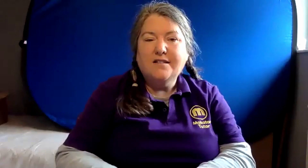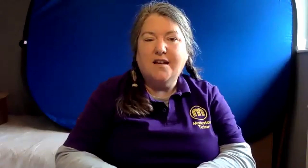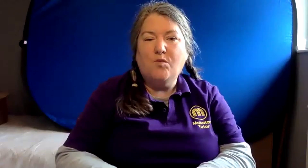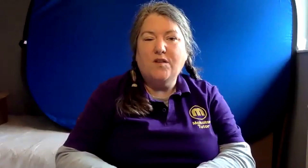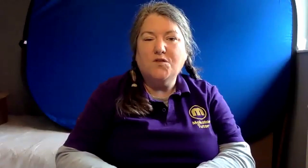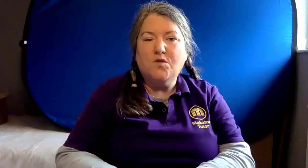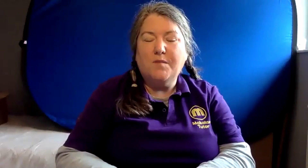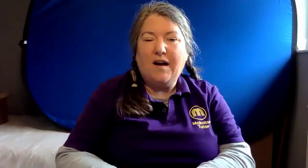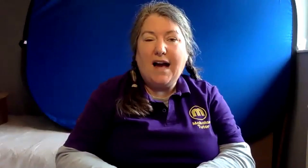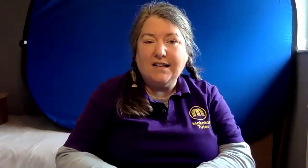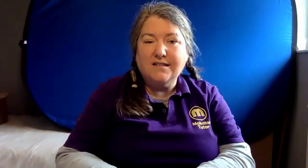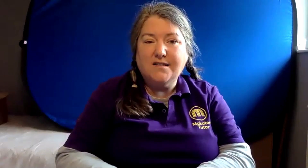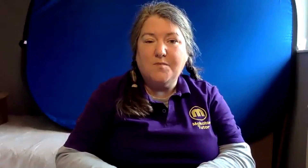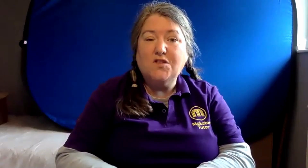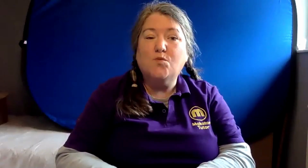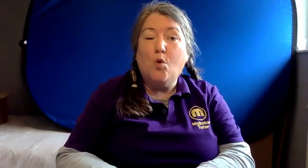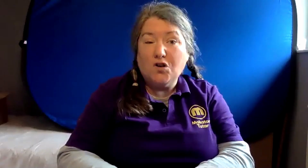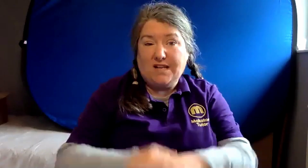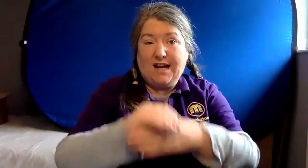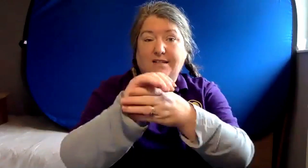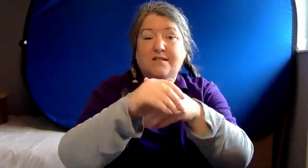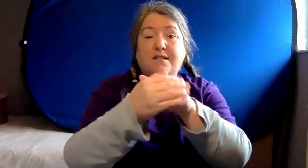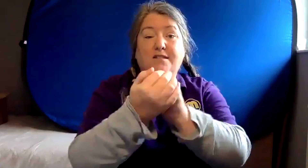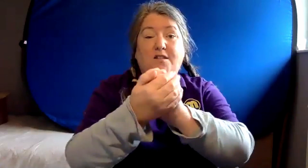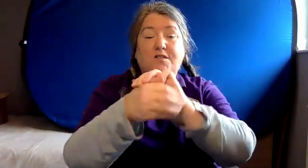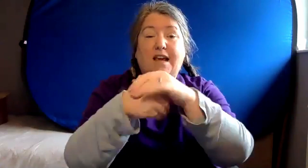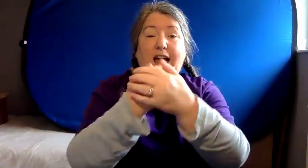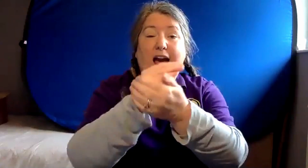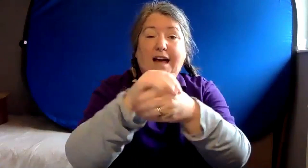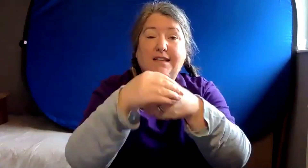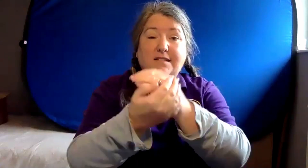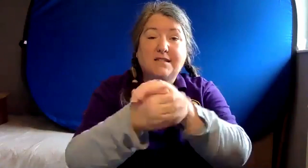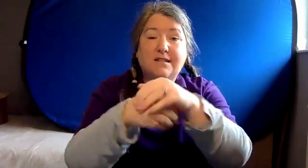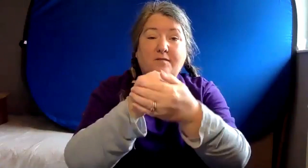So we're not talking about hands so much as washing hands. So you'd say hands,